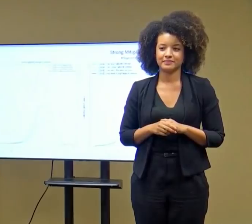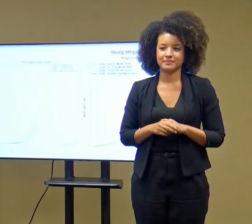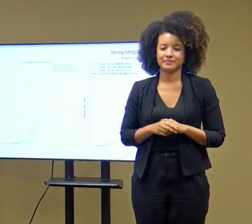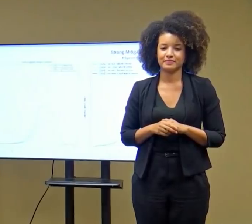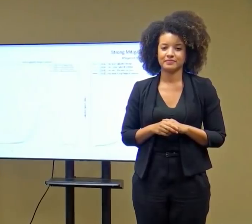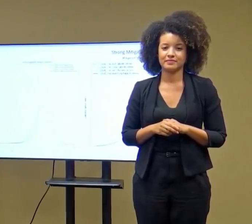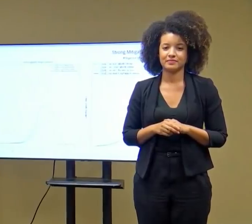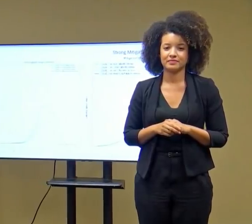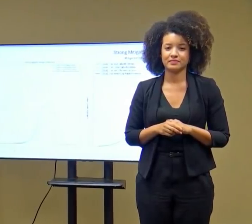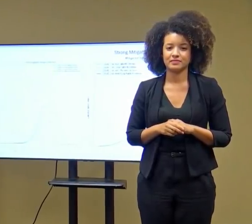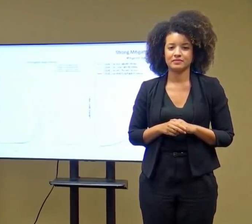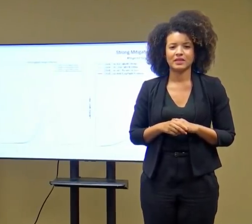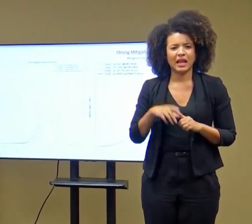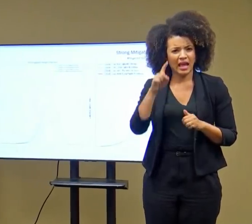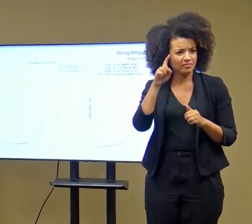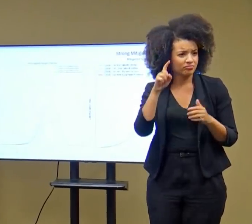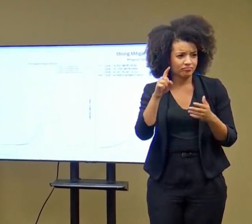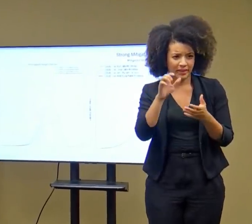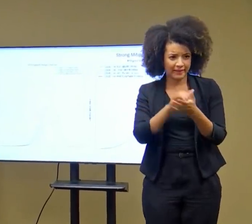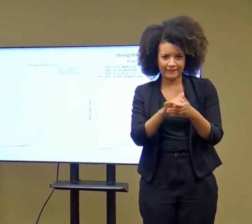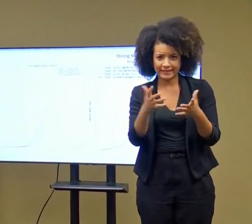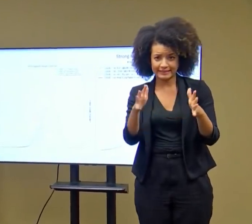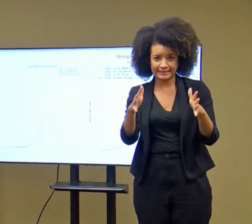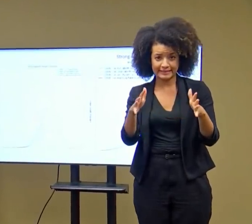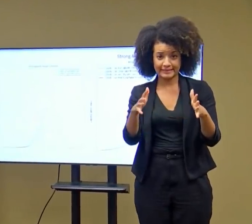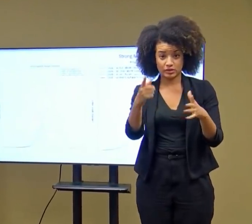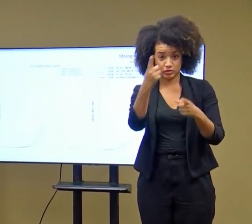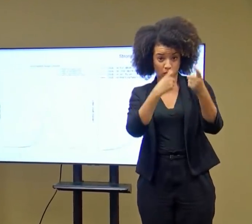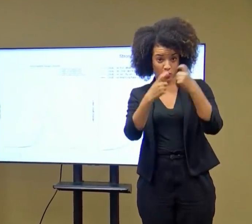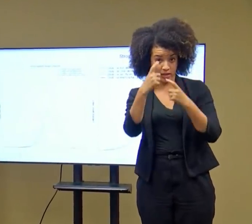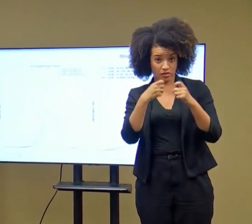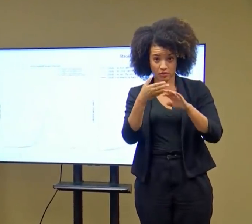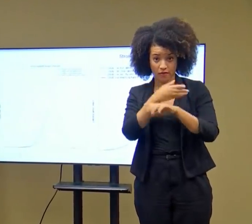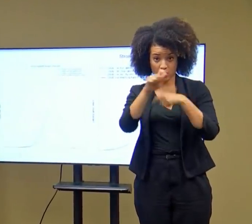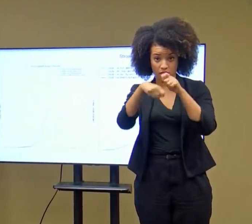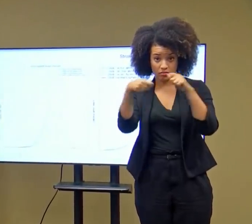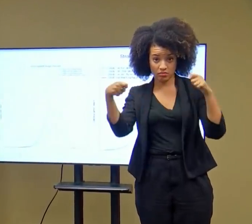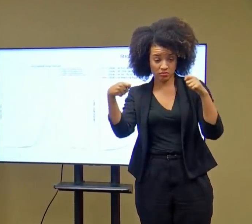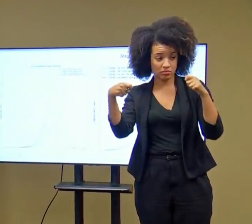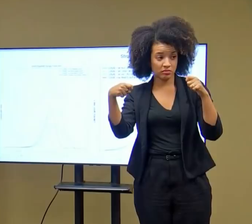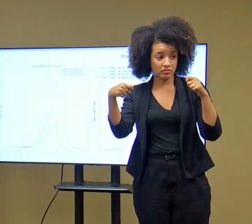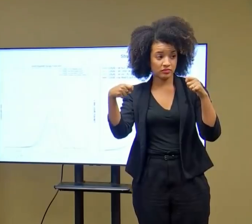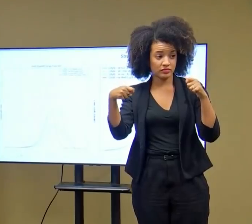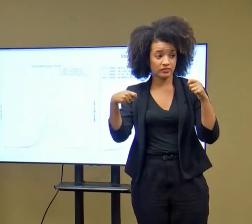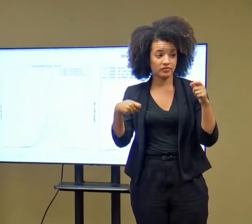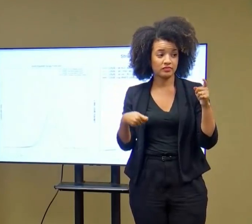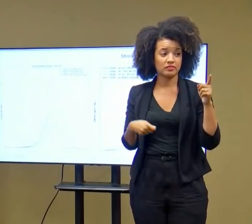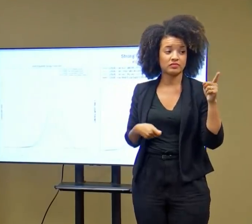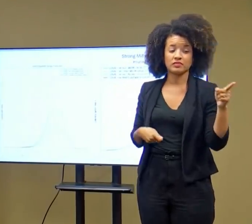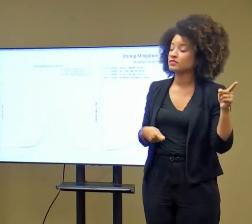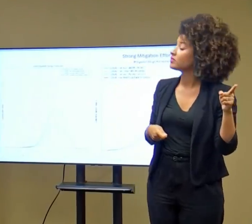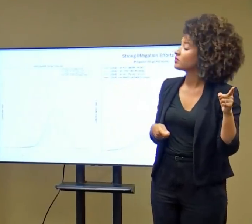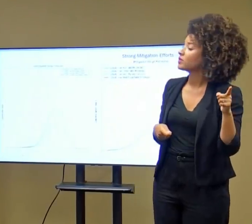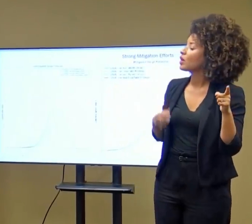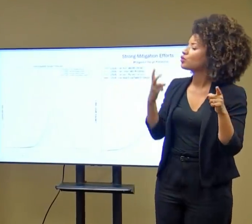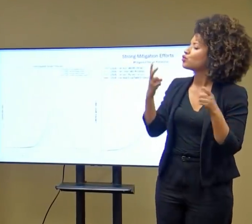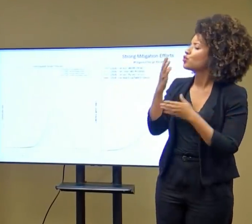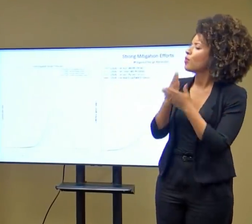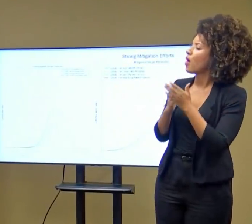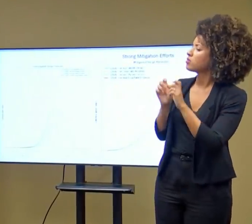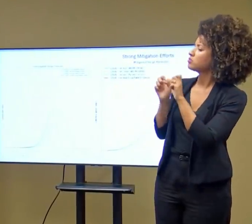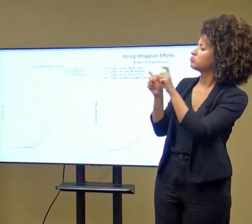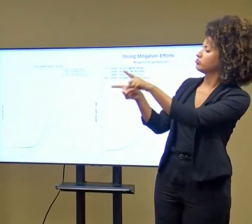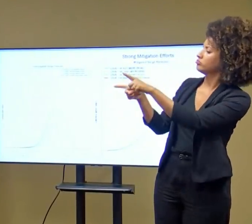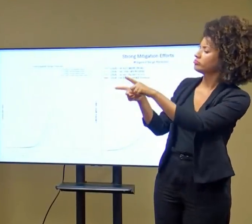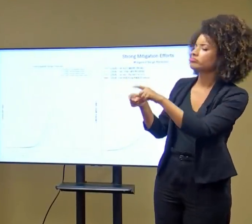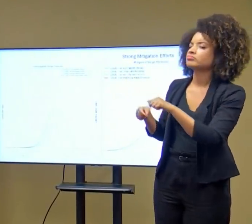I believe that has us covered. Do y'all have any questions before we wrap this up? This is a two-parter for Dr. Wong and you, Judge